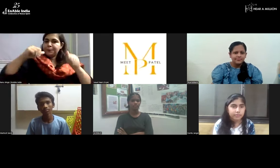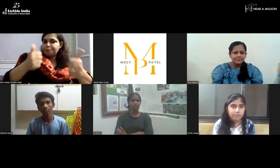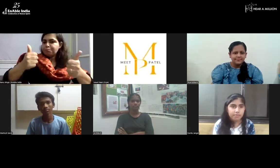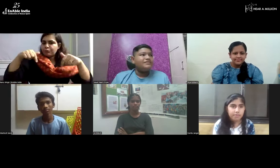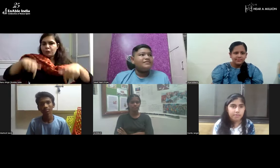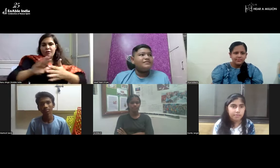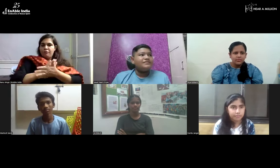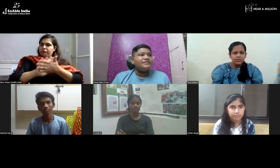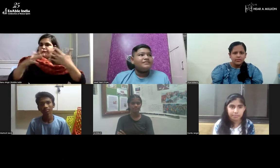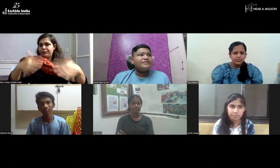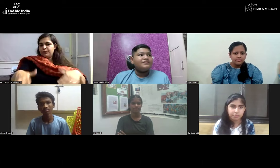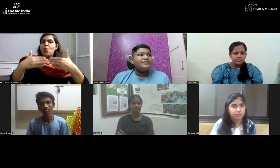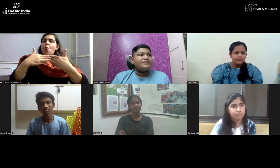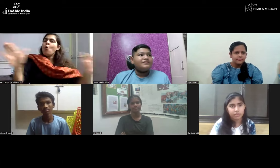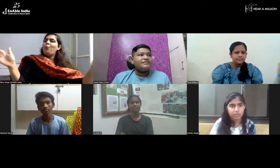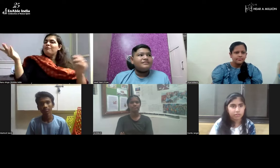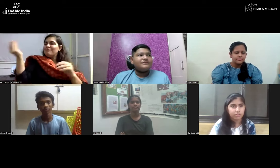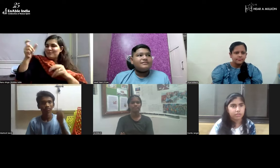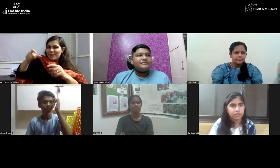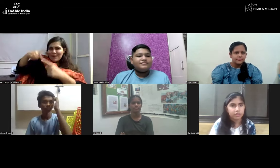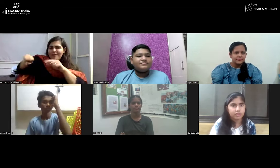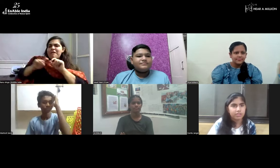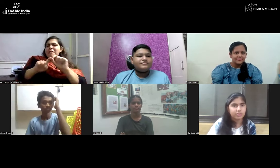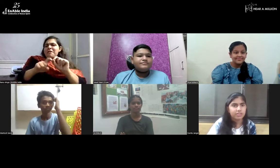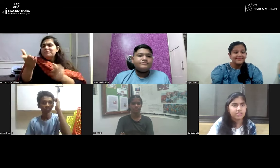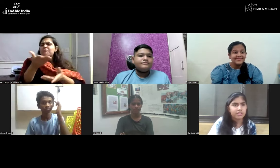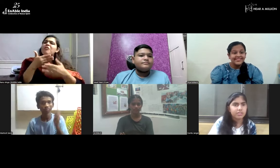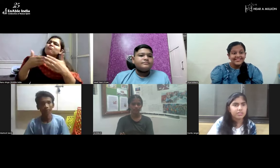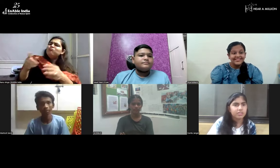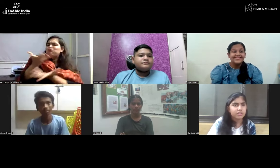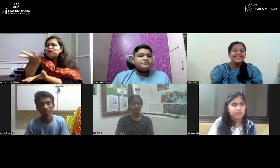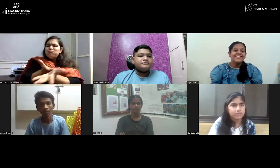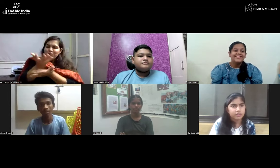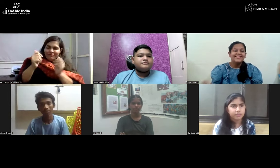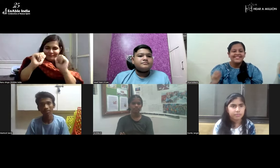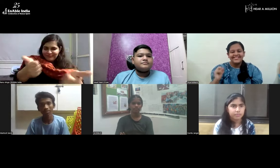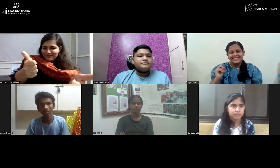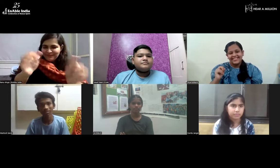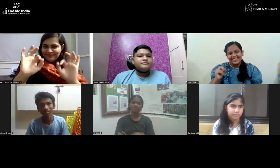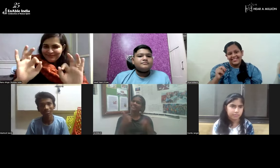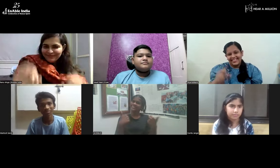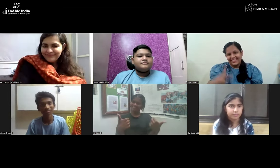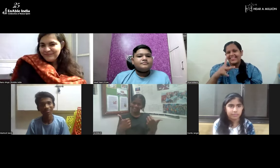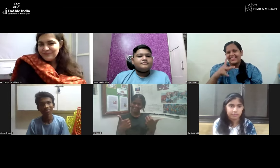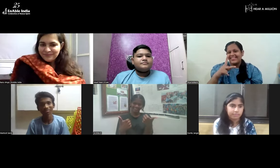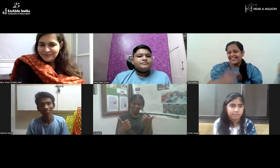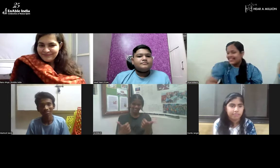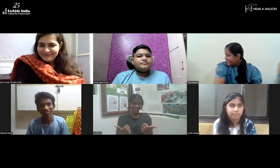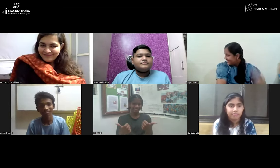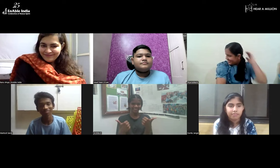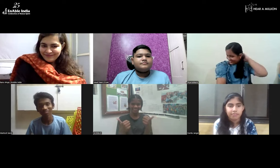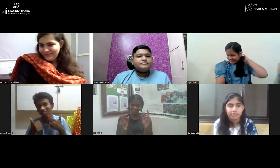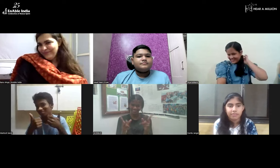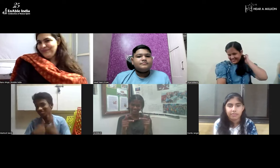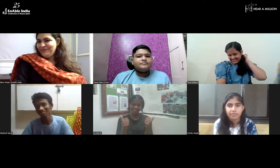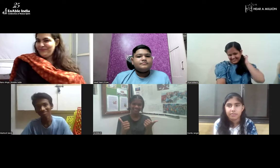about other places and share that knowledge with others. And I want to share it from my deaf experience, which is totally unique. And gather all that and